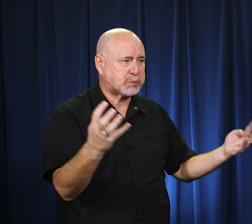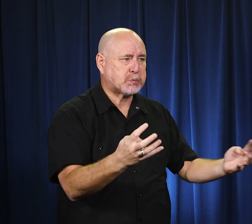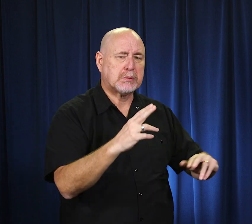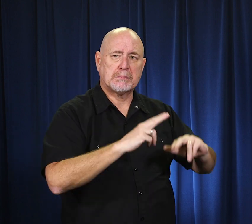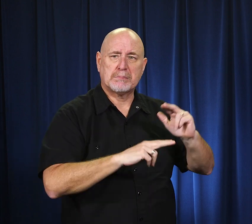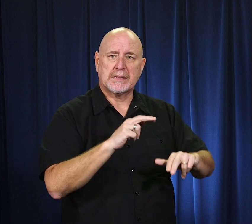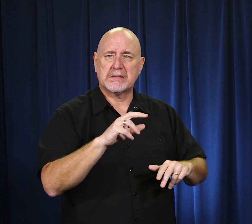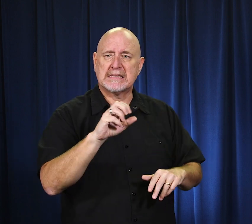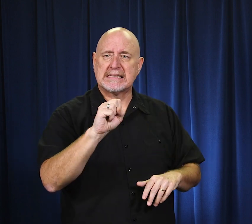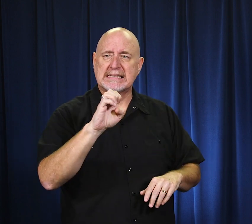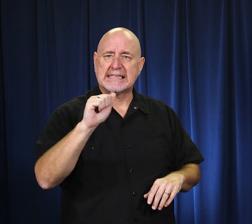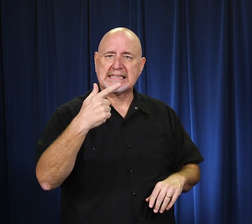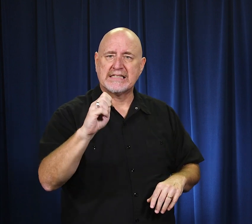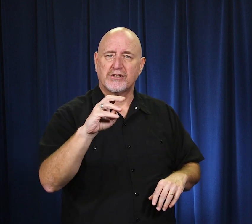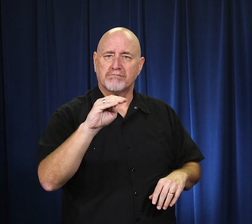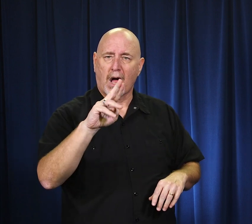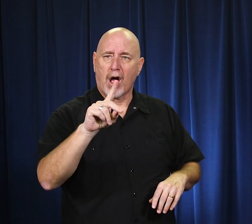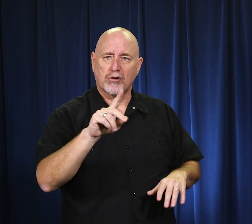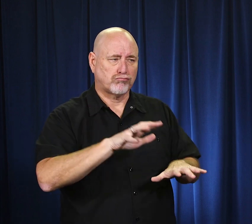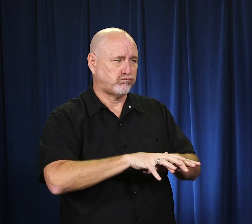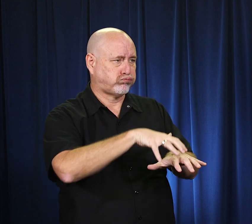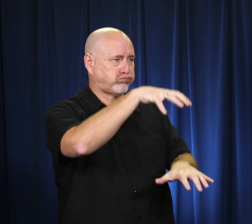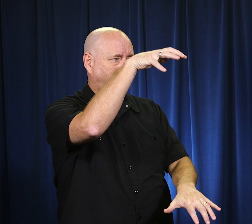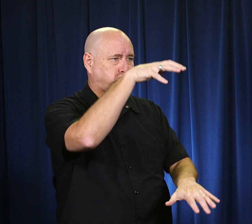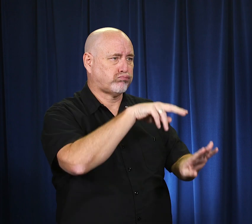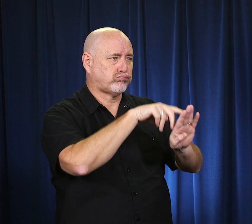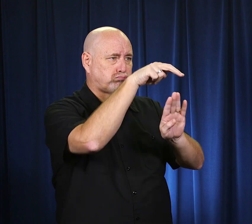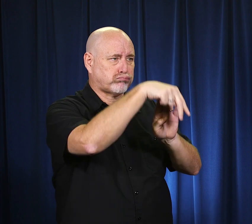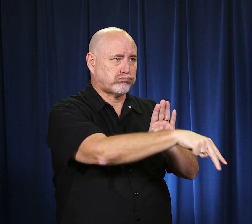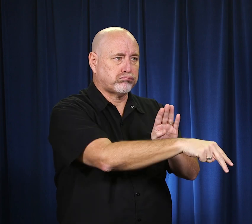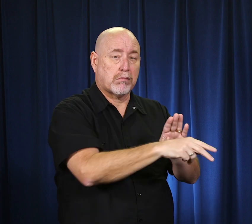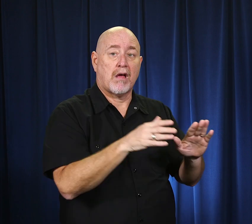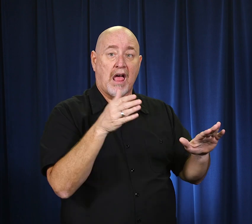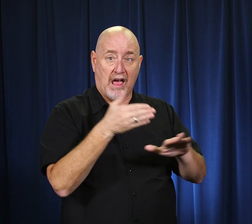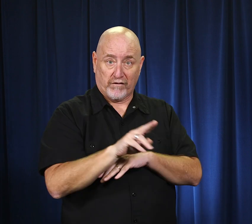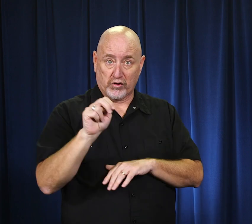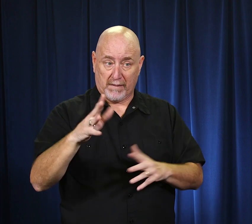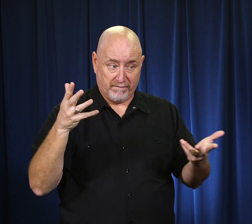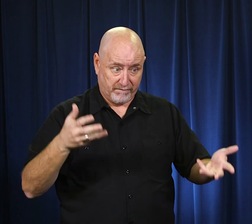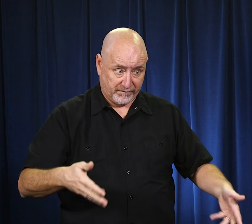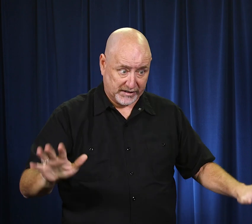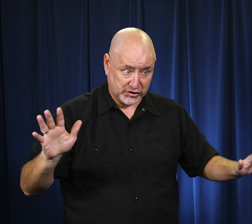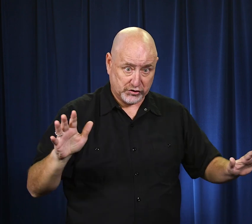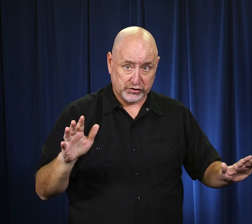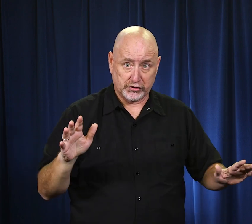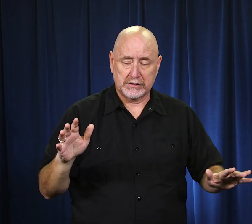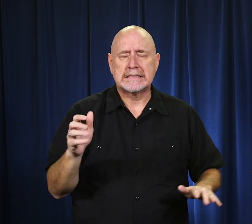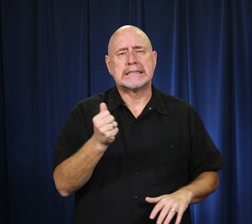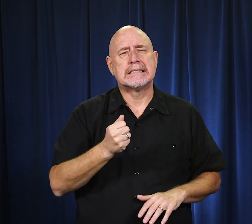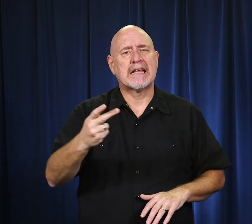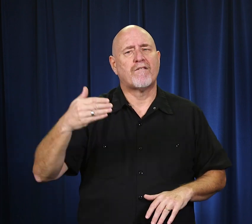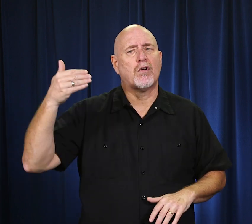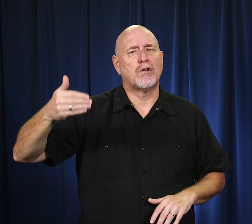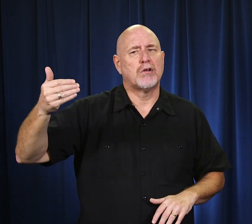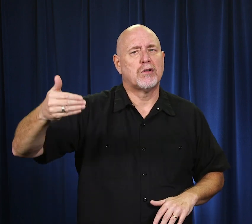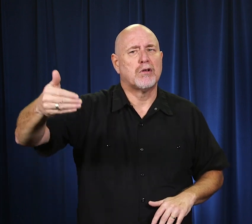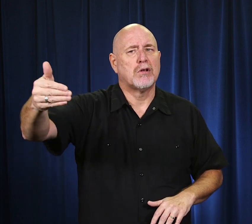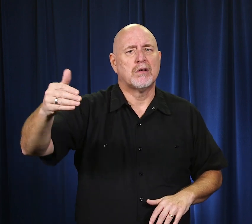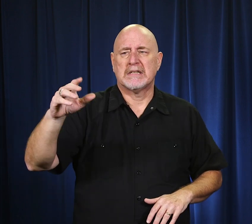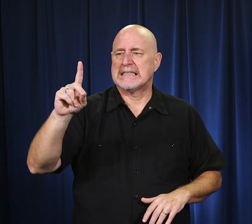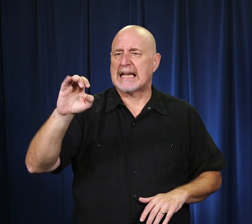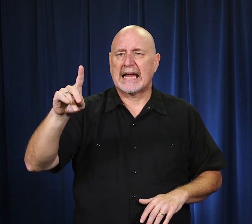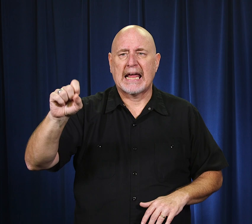encamped around the city, built a siege mound against it. After Nebuchadnezzar did that, there were